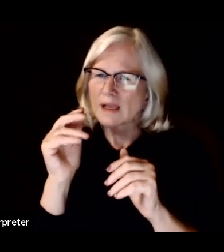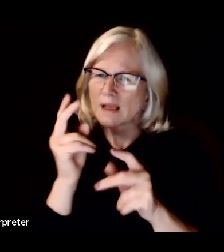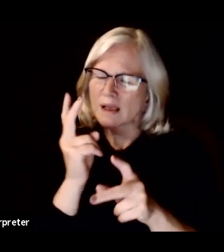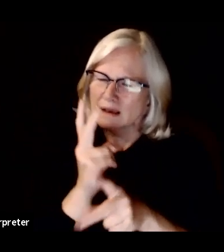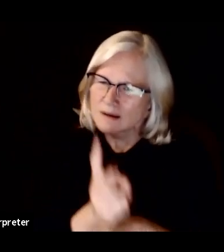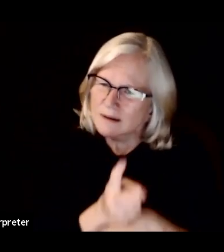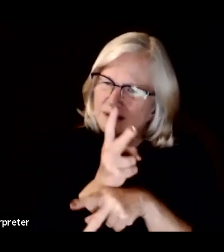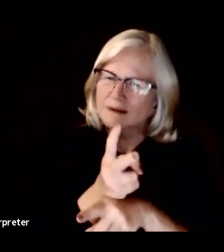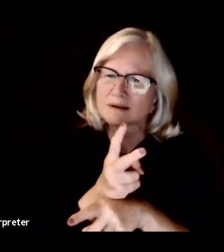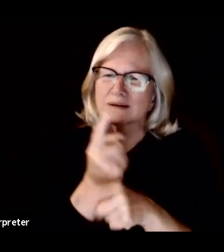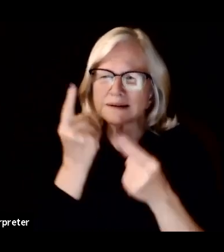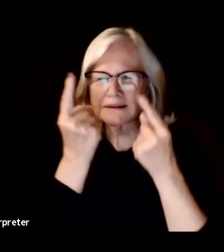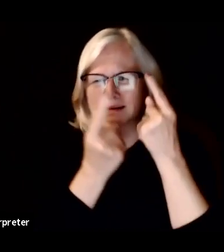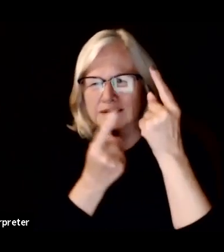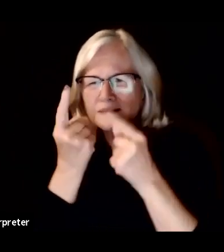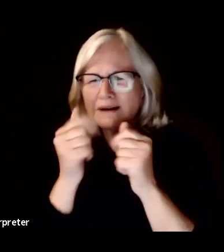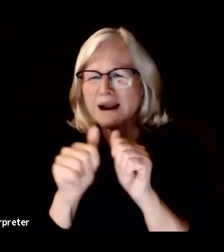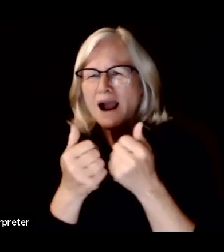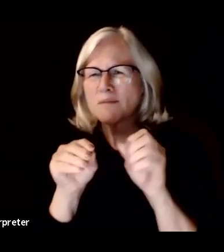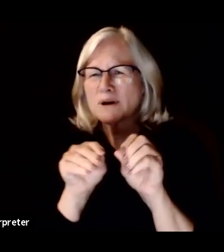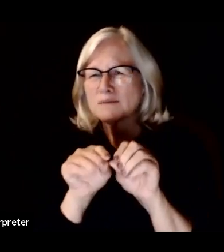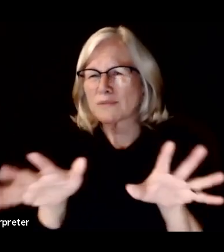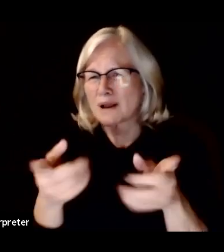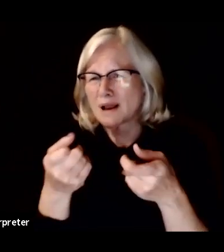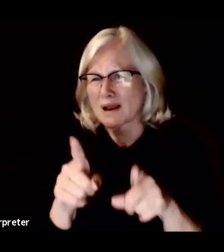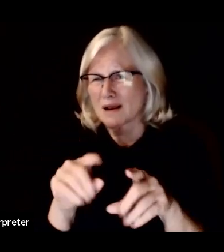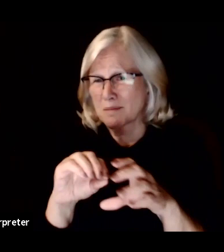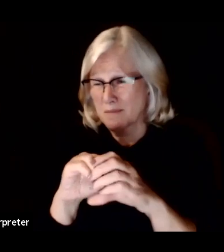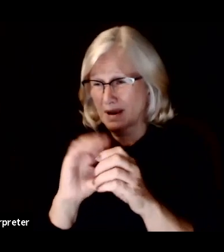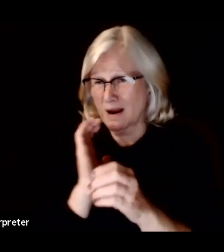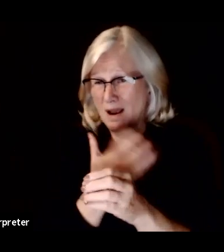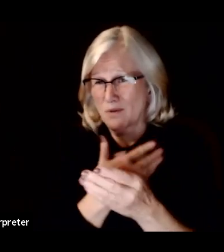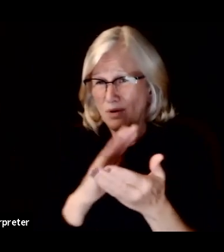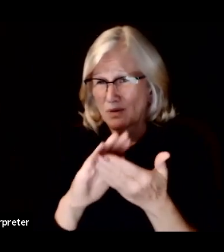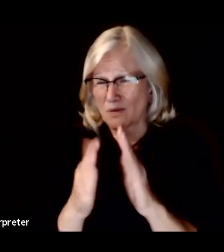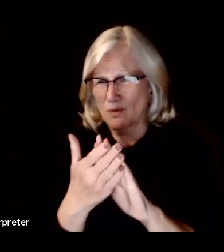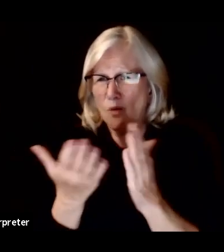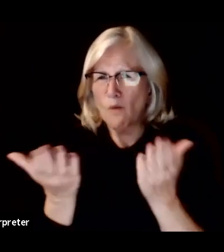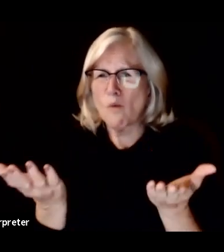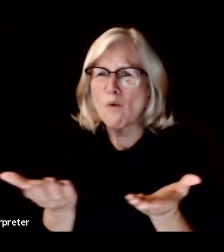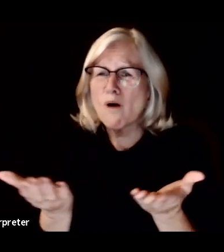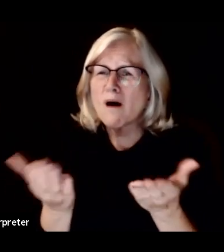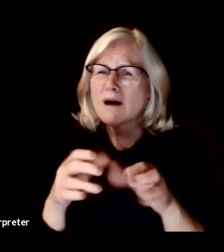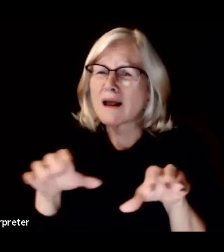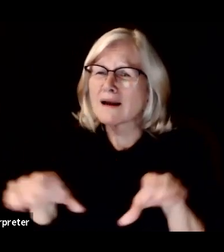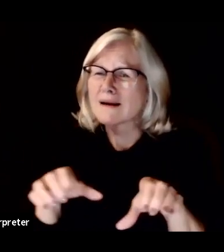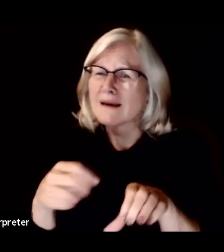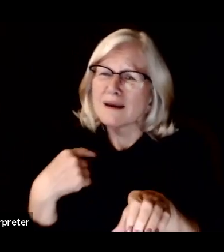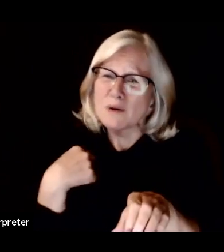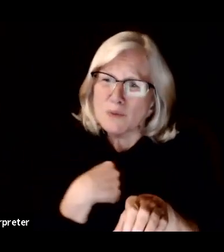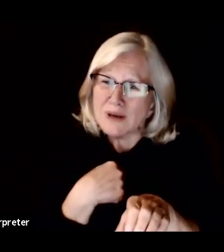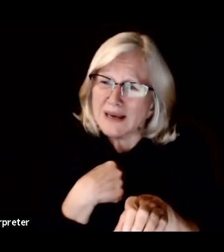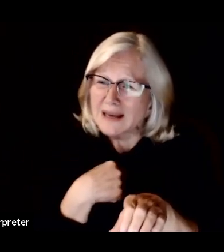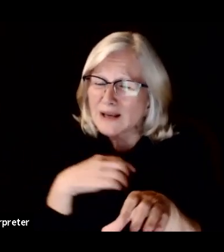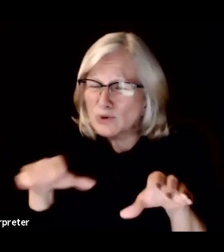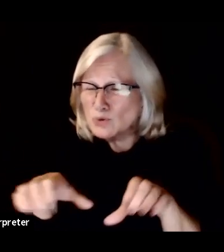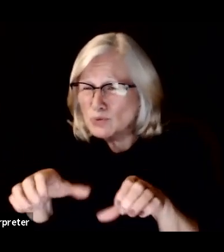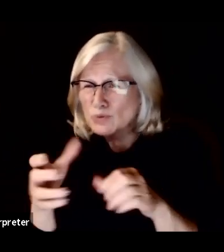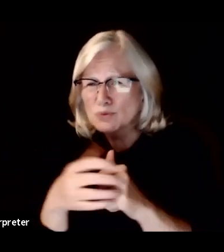our communities, and what are the activities that we're doing. You know, this is not a